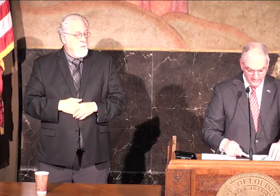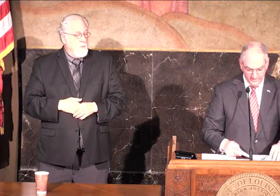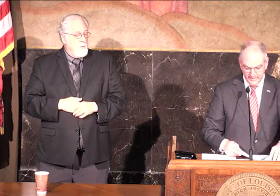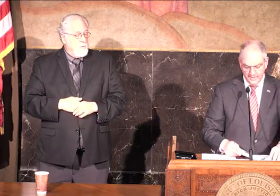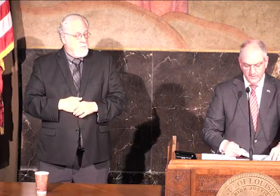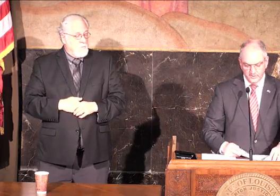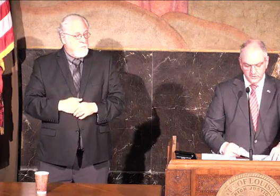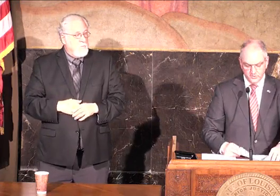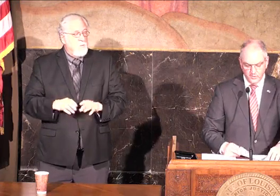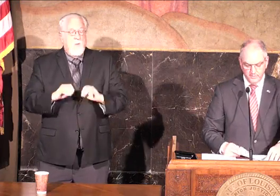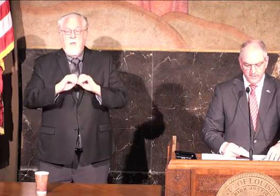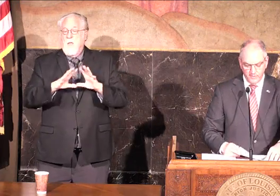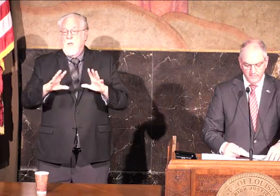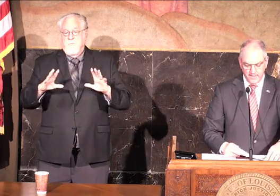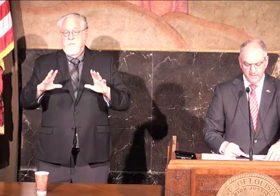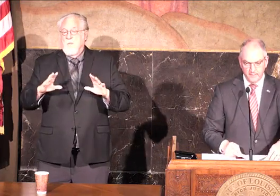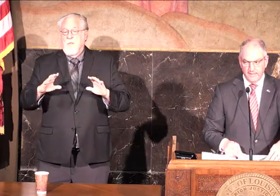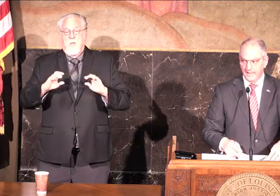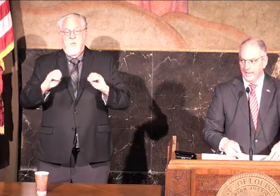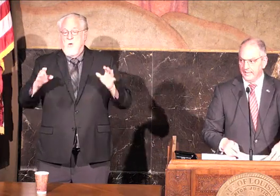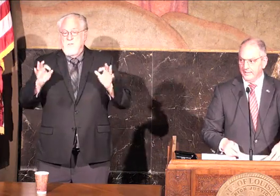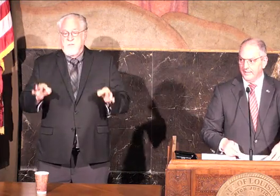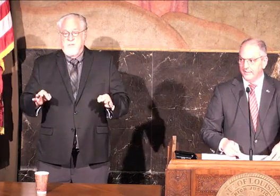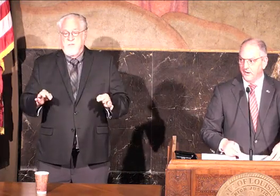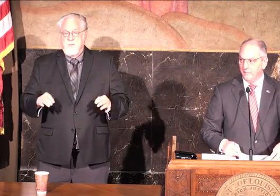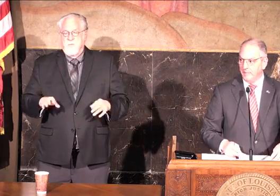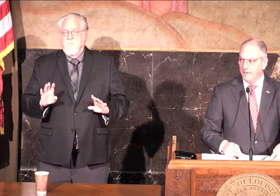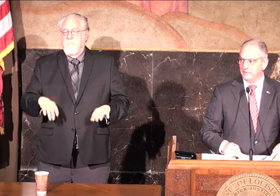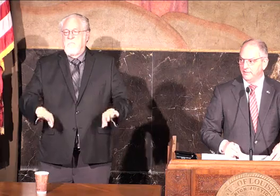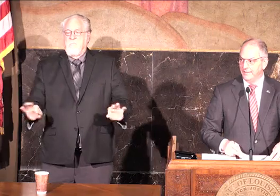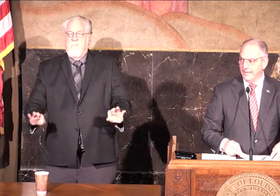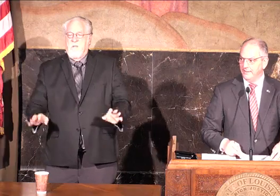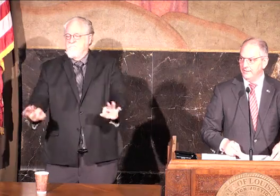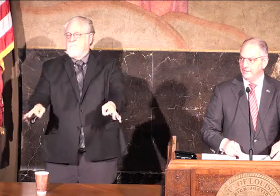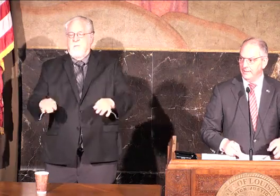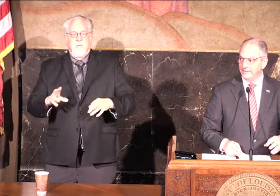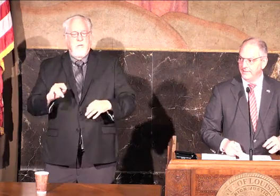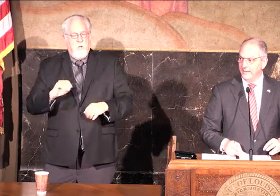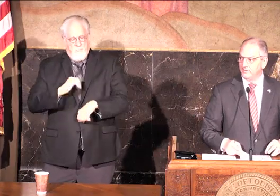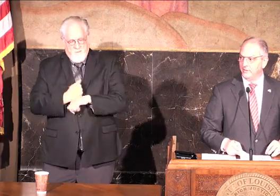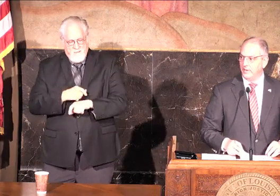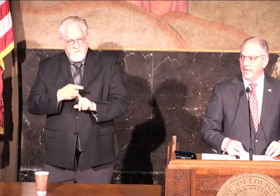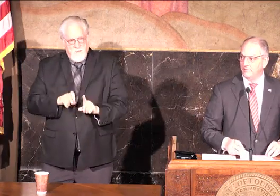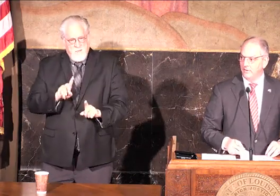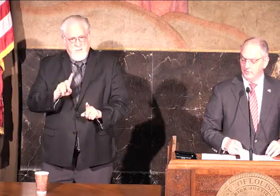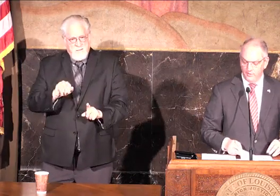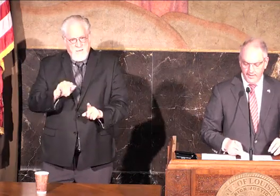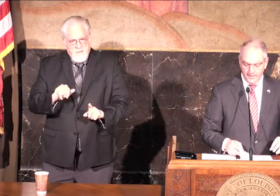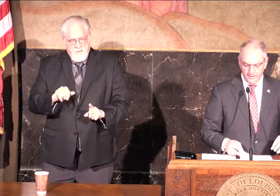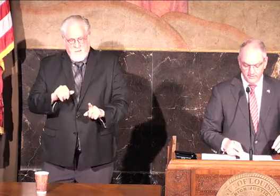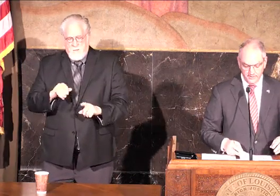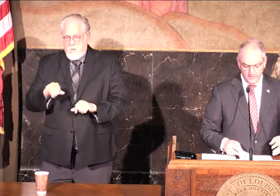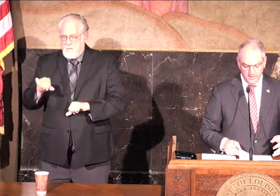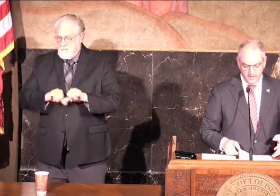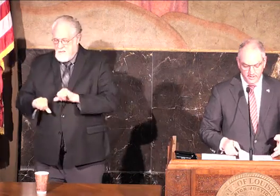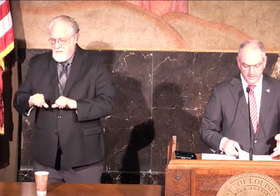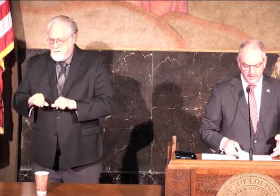So obviously, none of the decisions we've made have been made lightly. They're all been based on the data, the best science that we have, and on the White